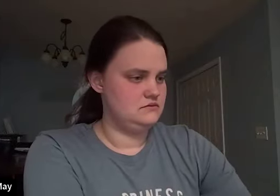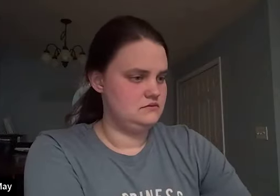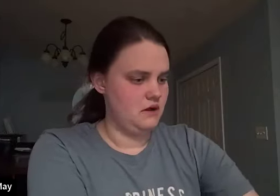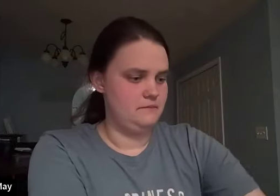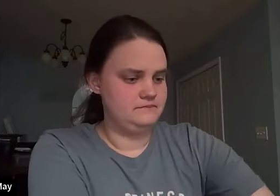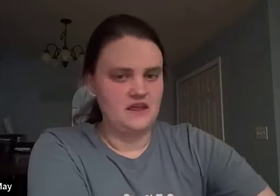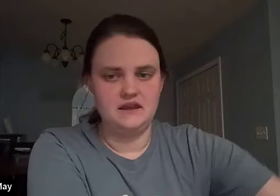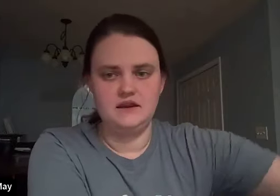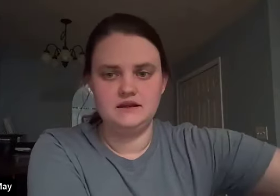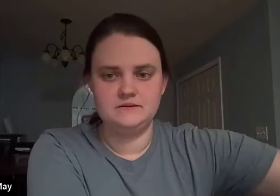Okay, I think I got it.